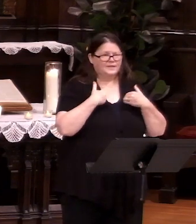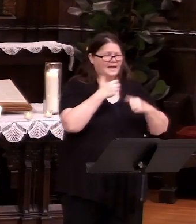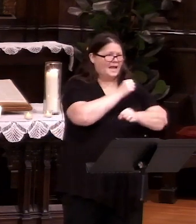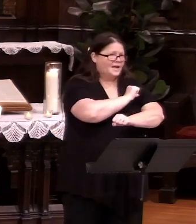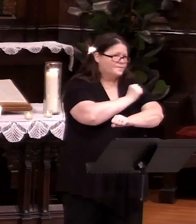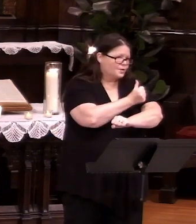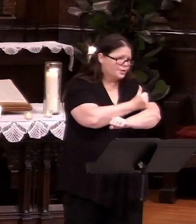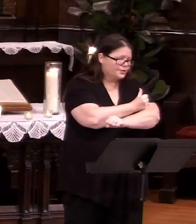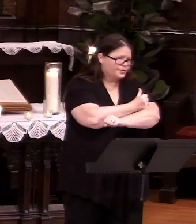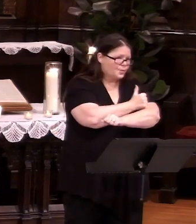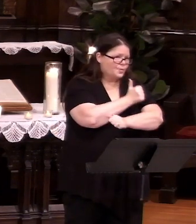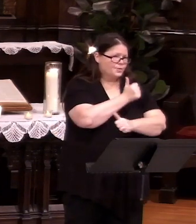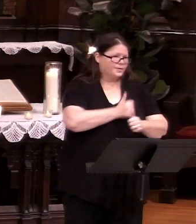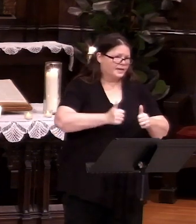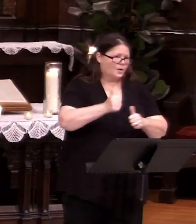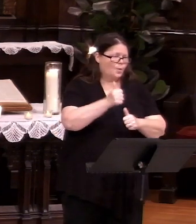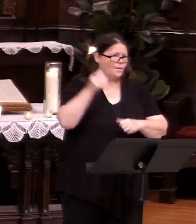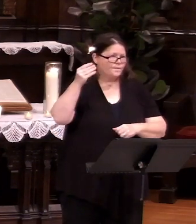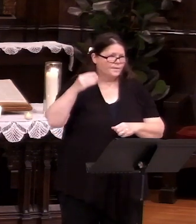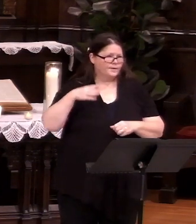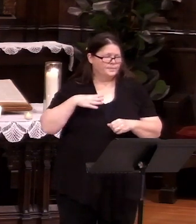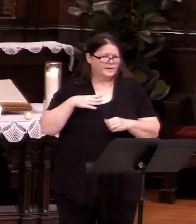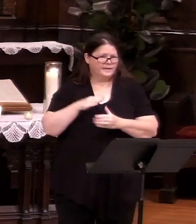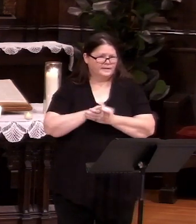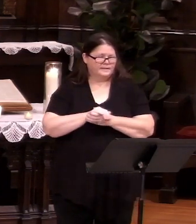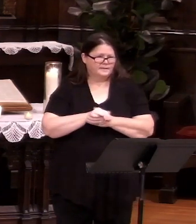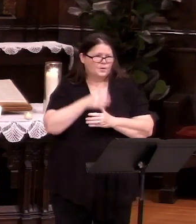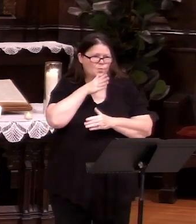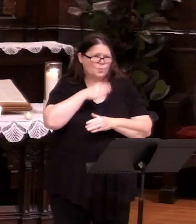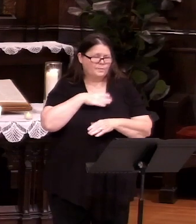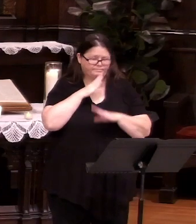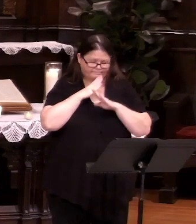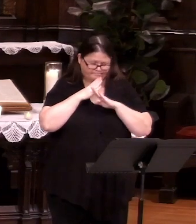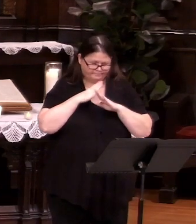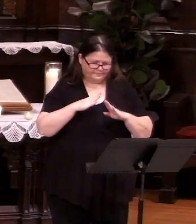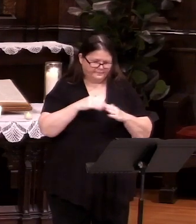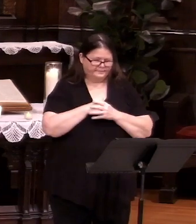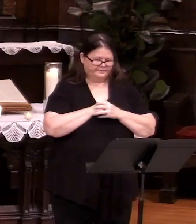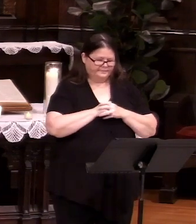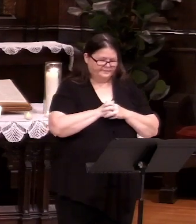authority over a man. She is to keep silent.